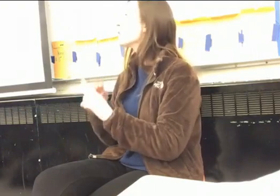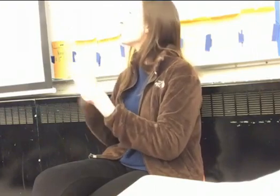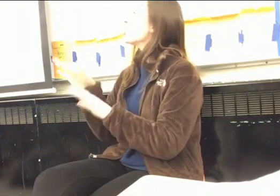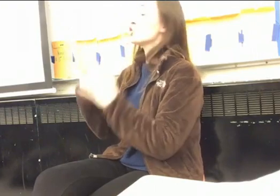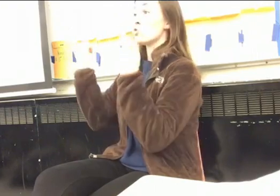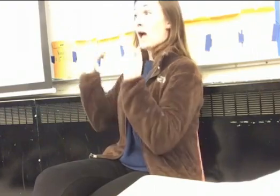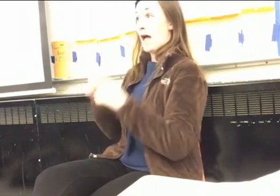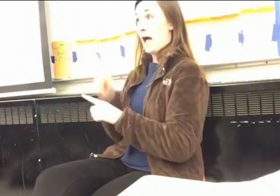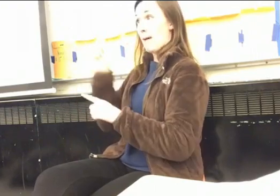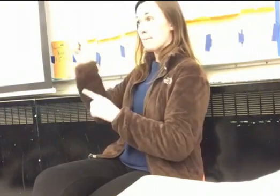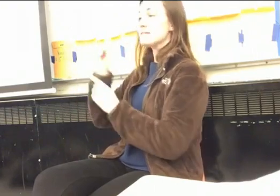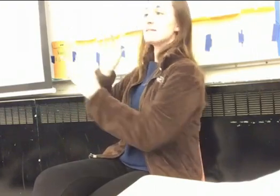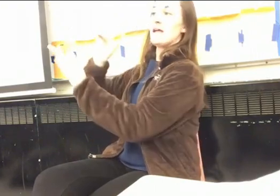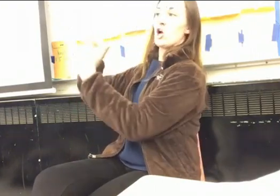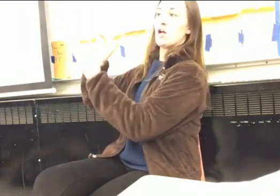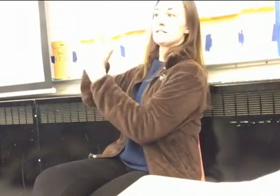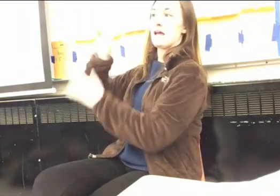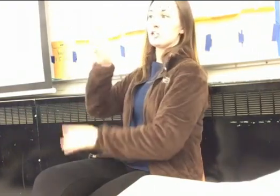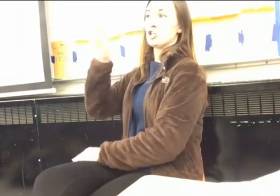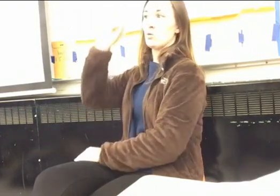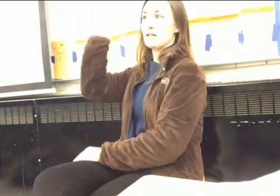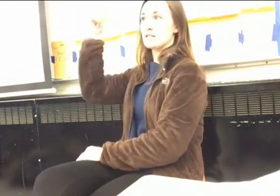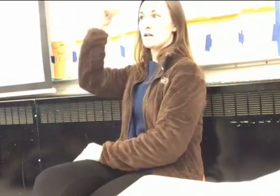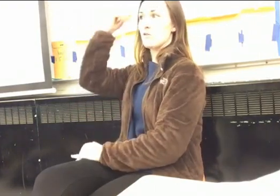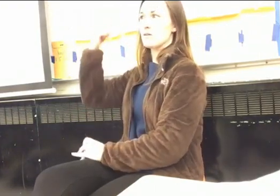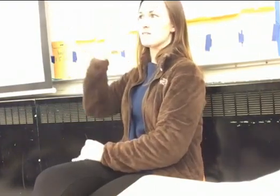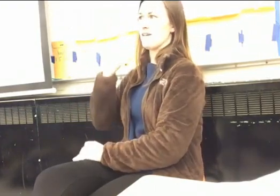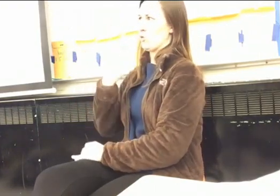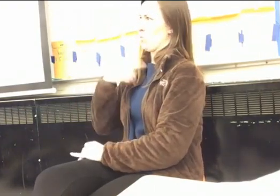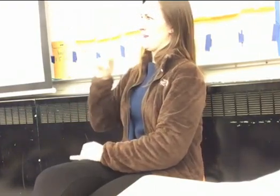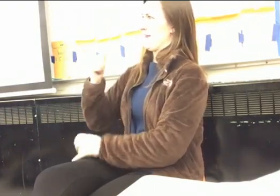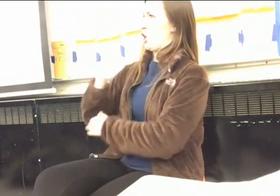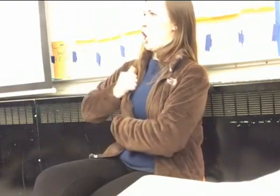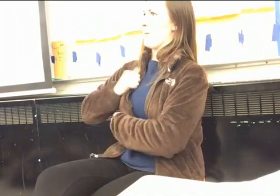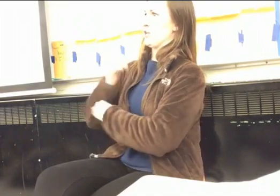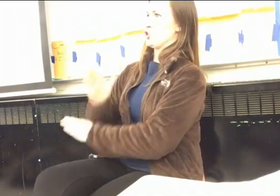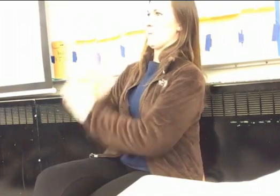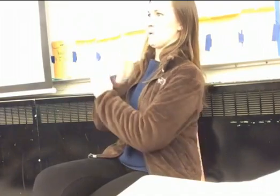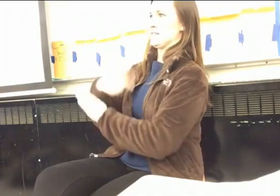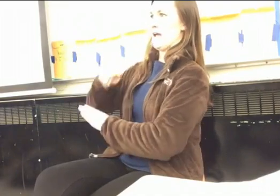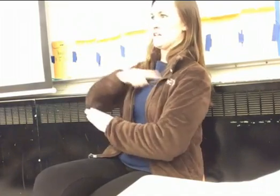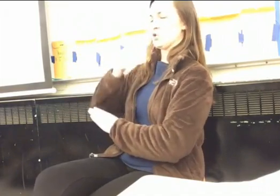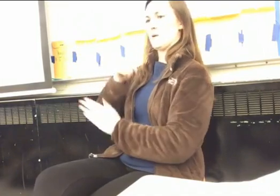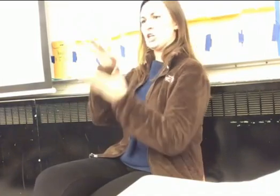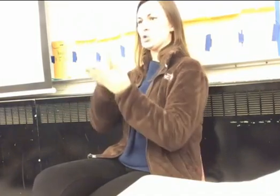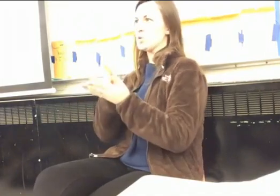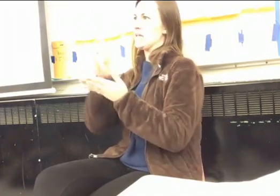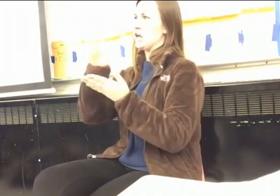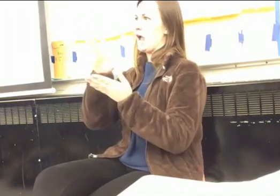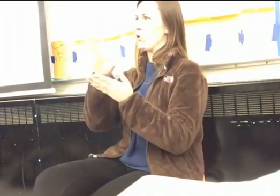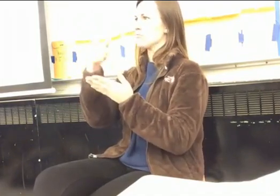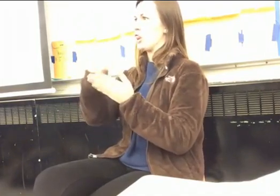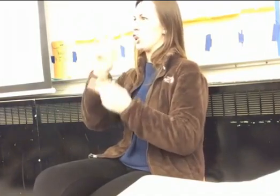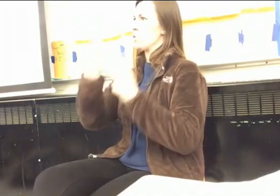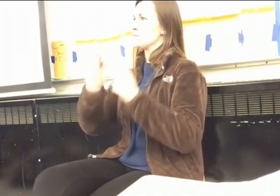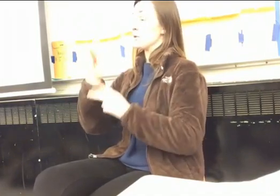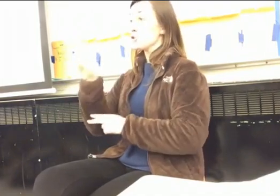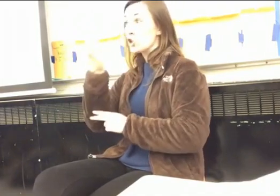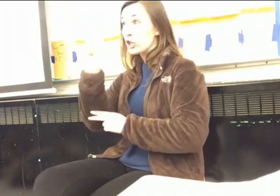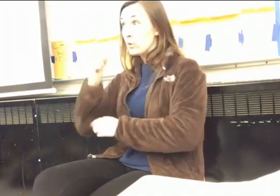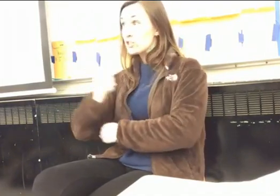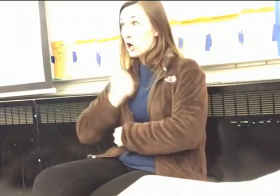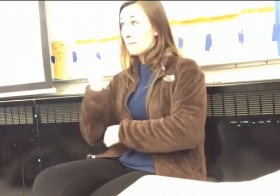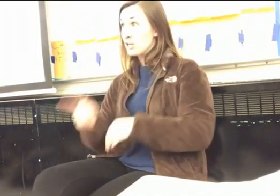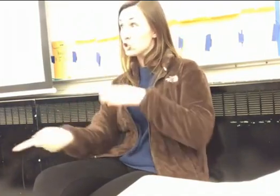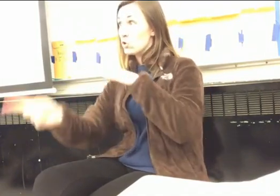happens is they contacted the U.S. government. They said, we need Army to protect us. We need to kick these people out of this trail. The U.S. Army shows up, and